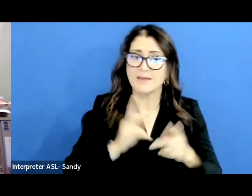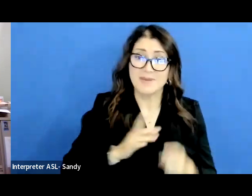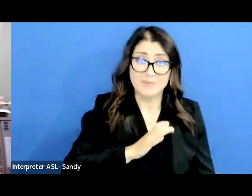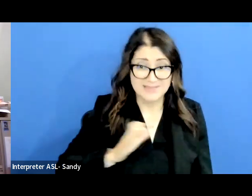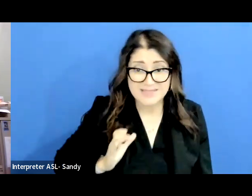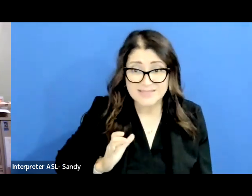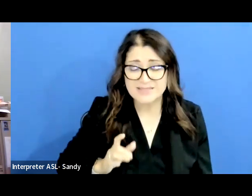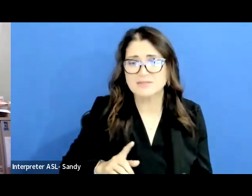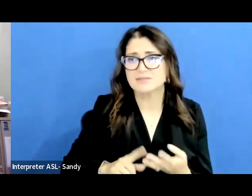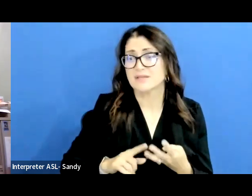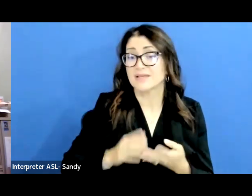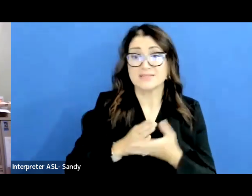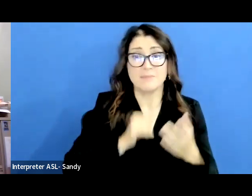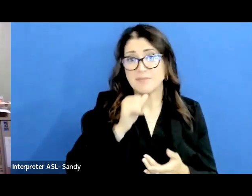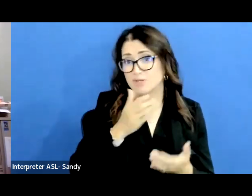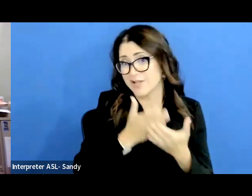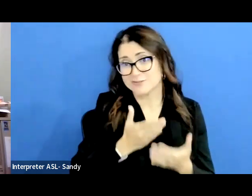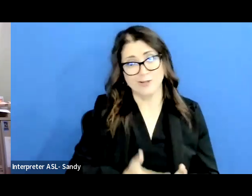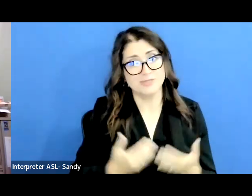are undocumented,